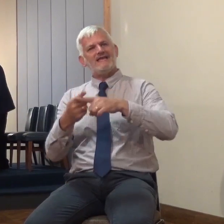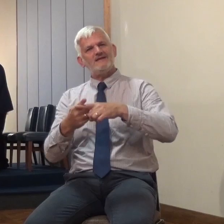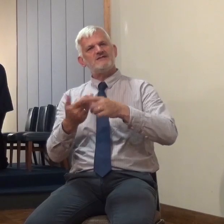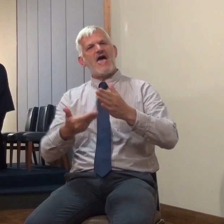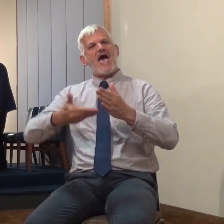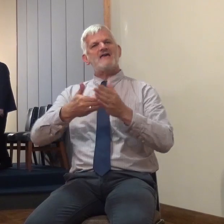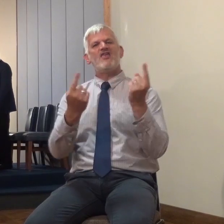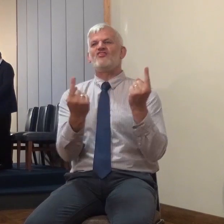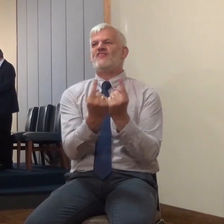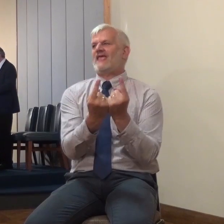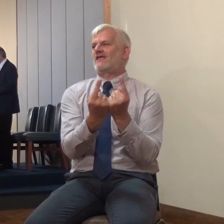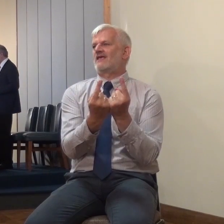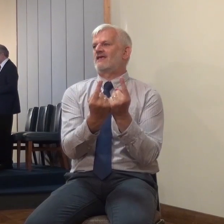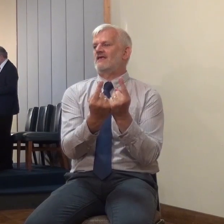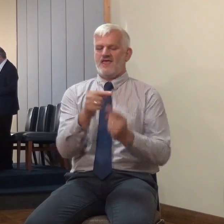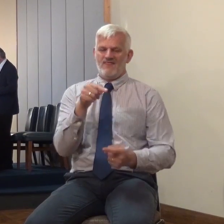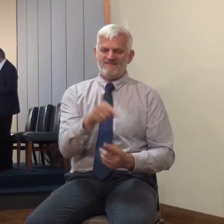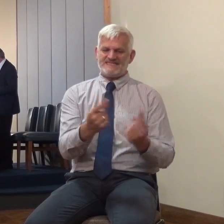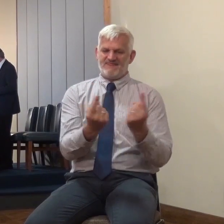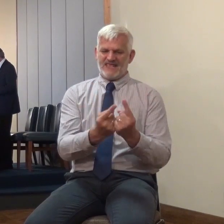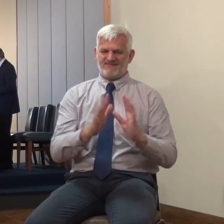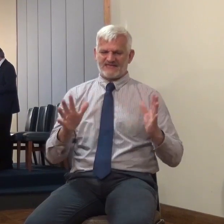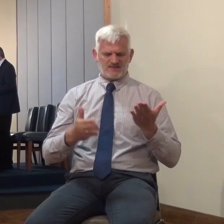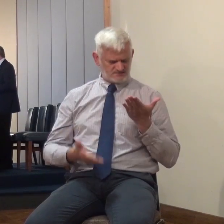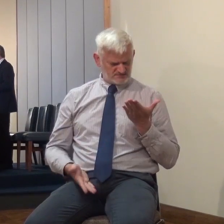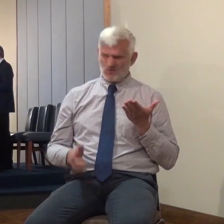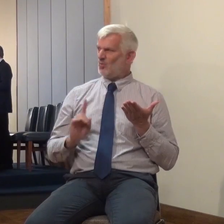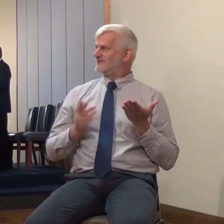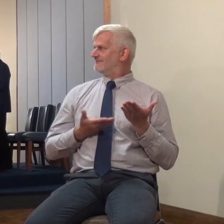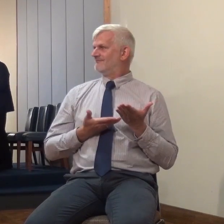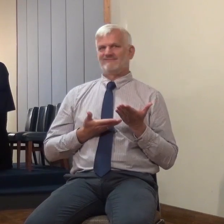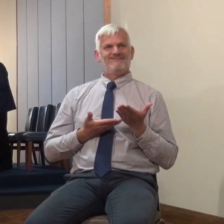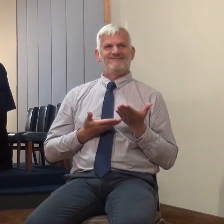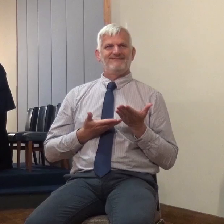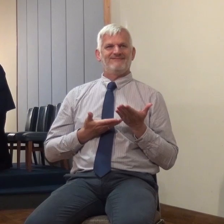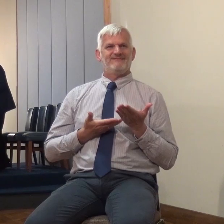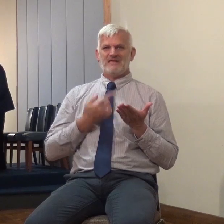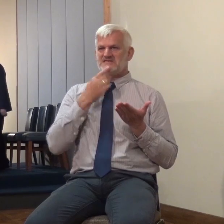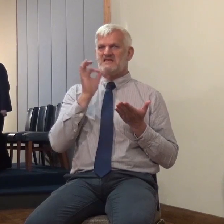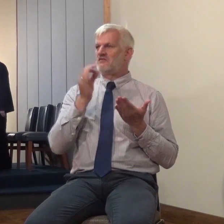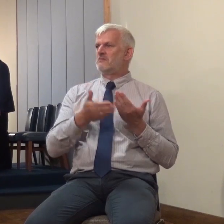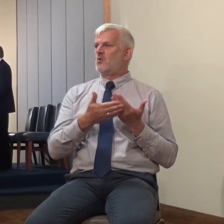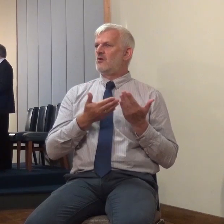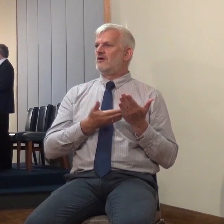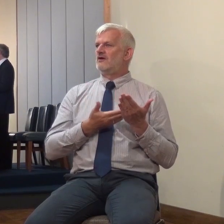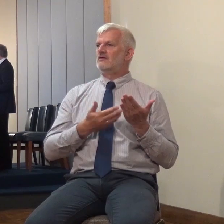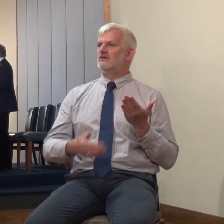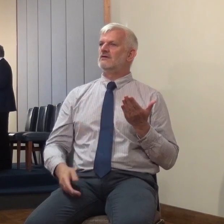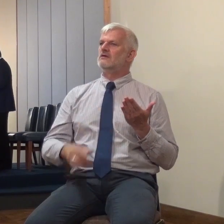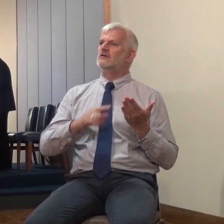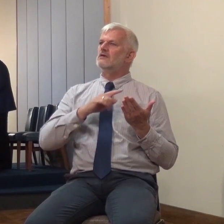thing. Paul does not elaborate more. Because the fact is that the main point of